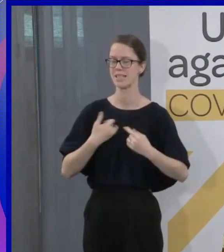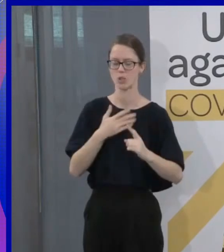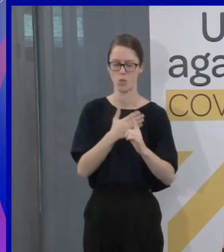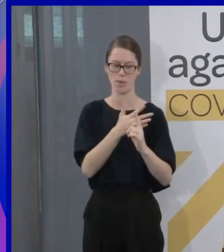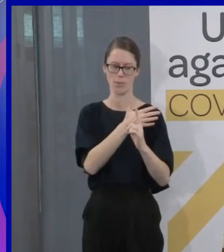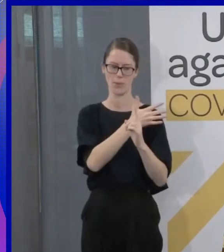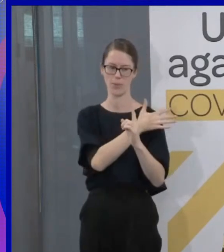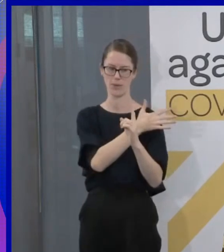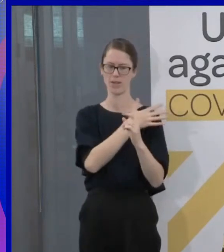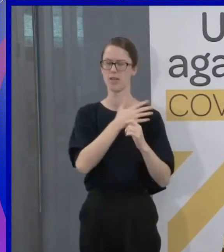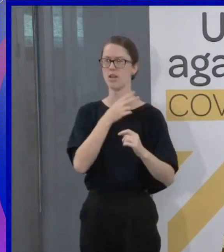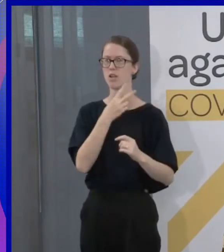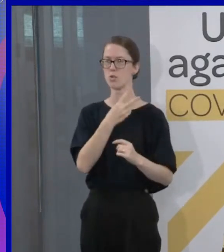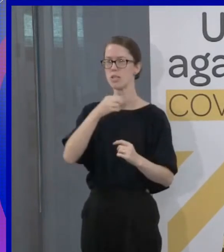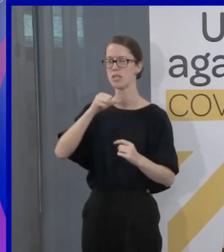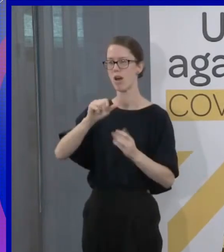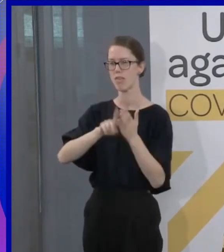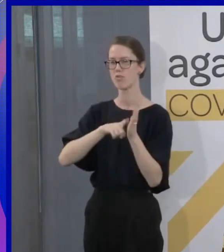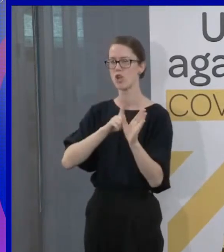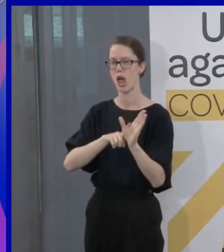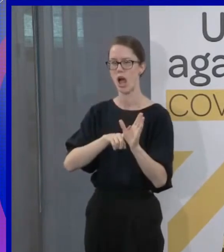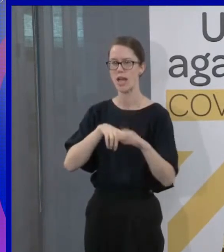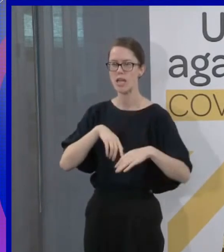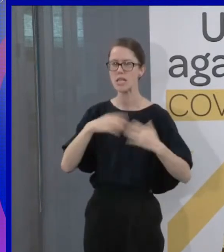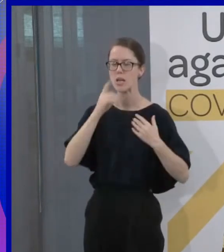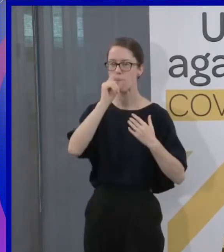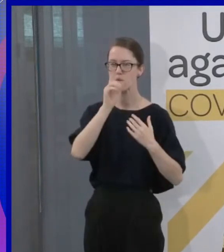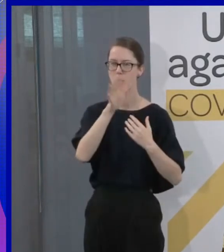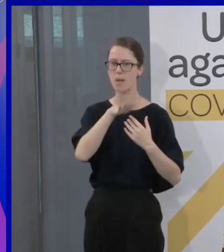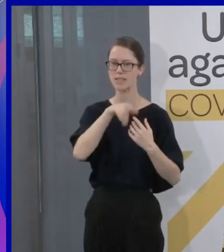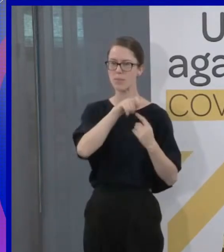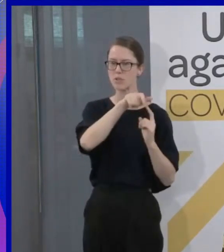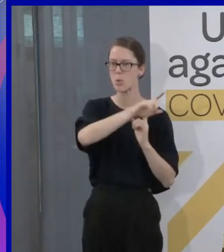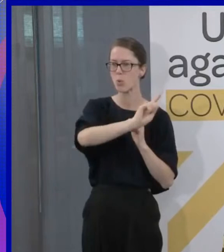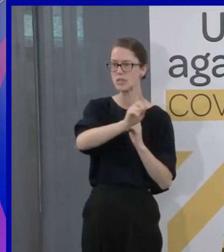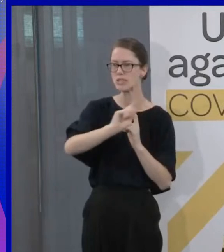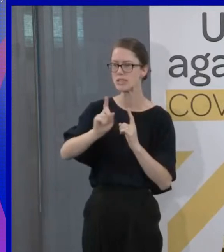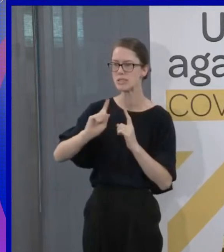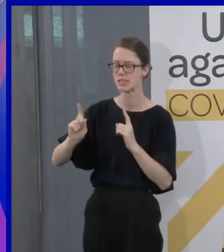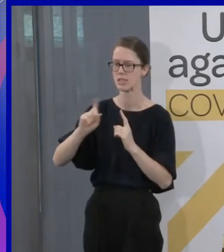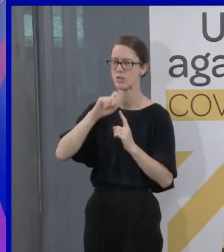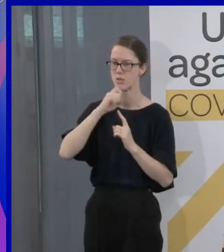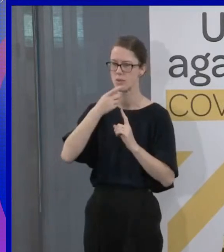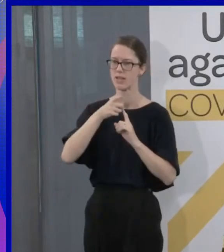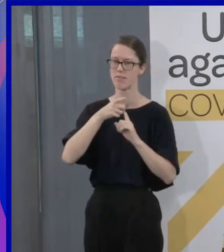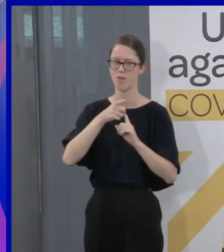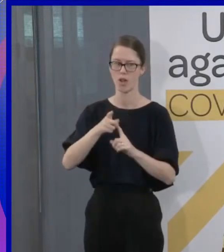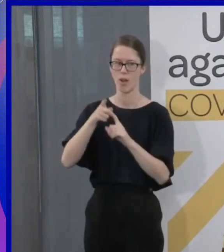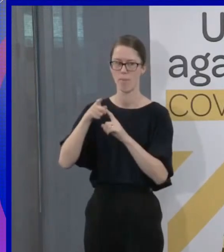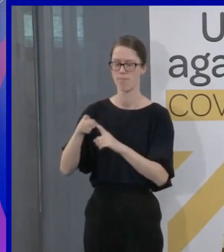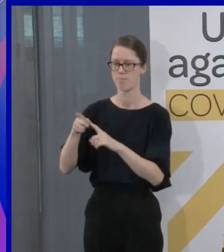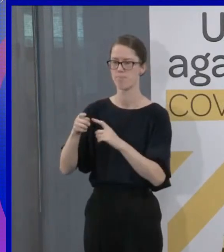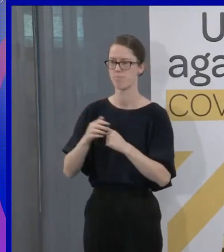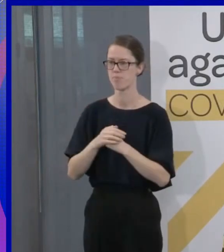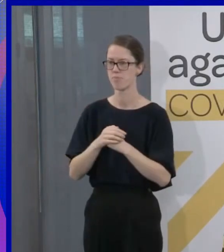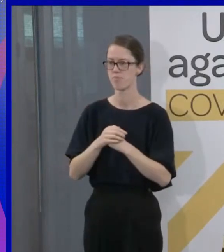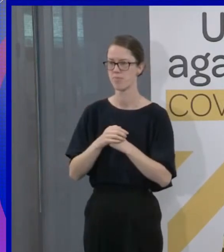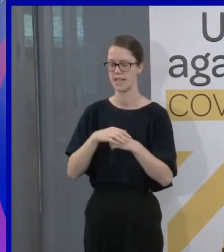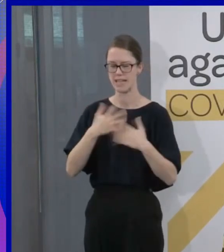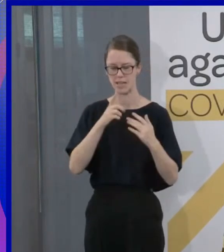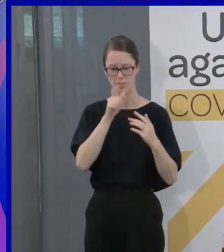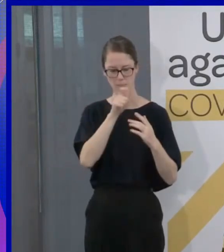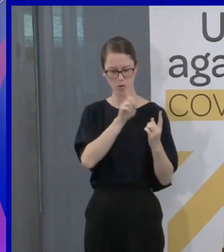So 29th of July, any possible places that person might have been will have been followed up. Any close contacts